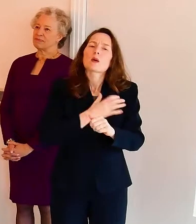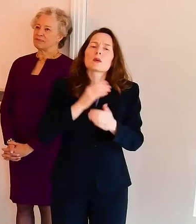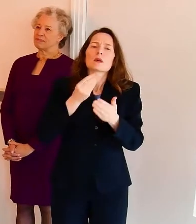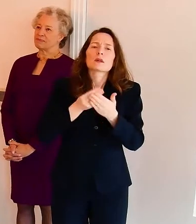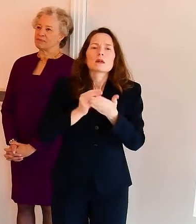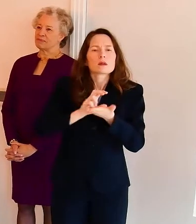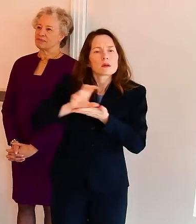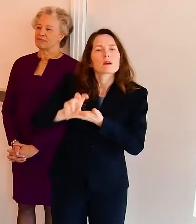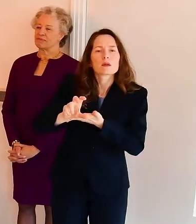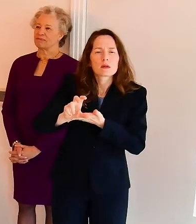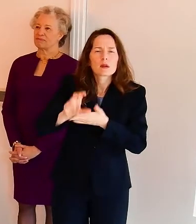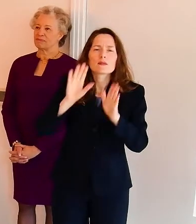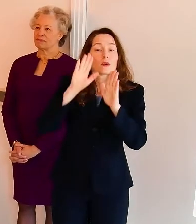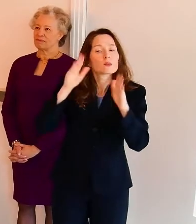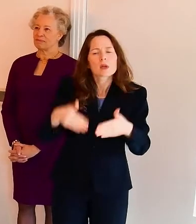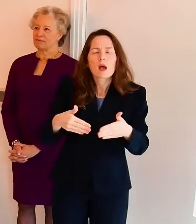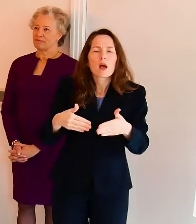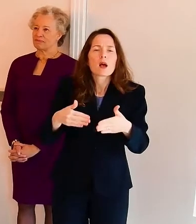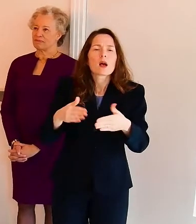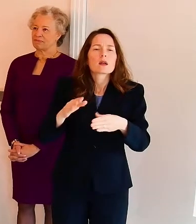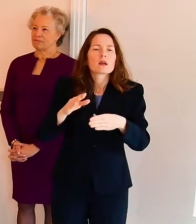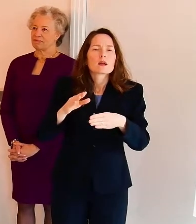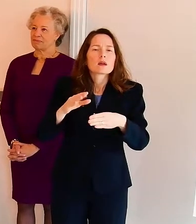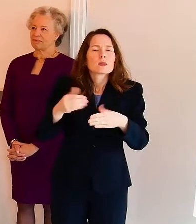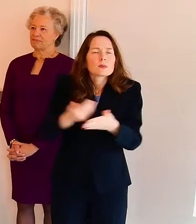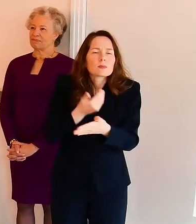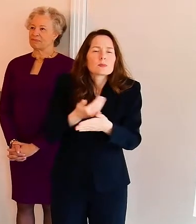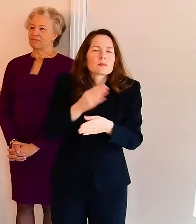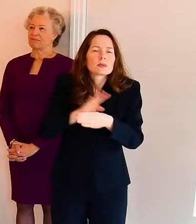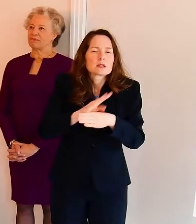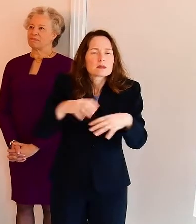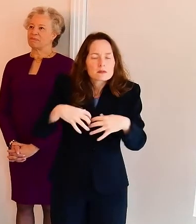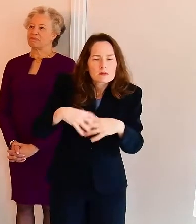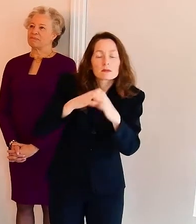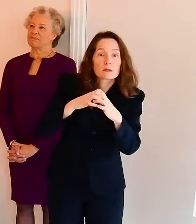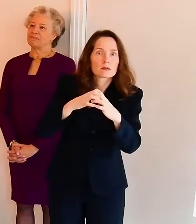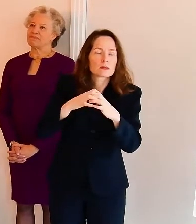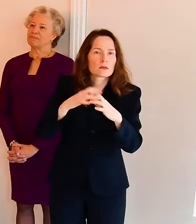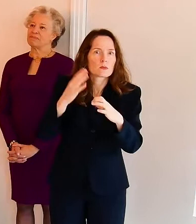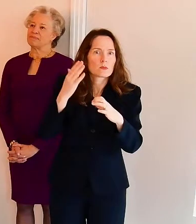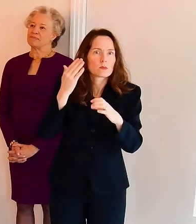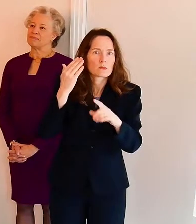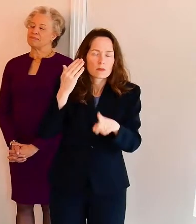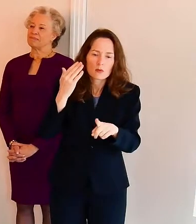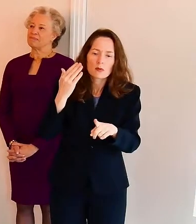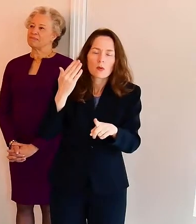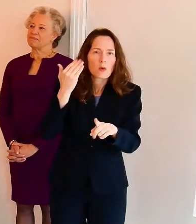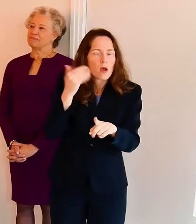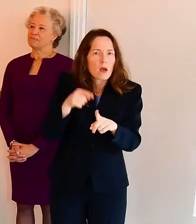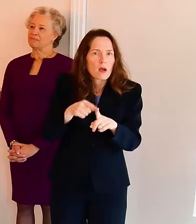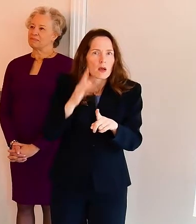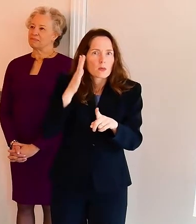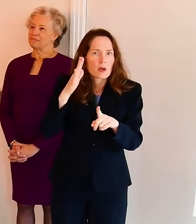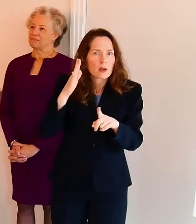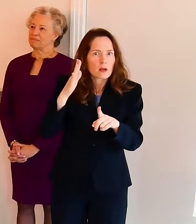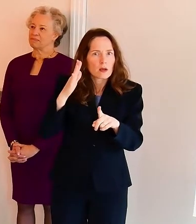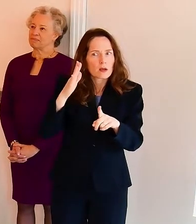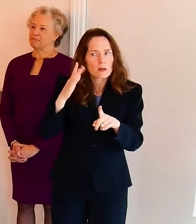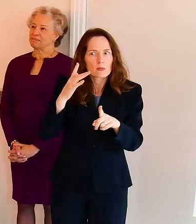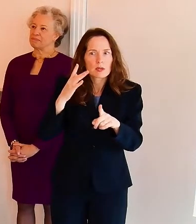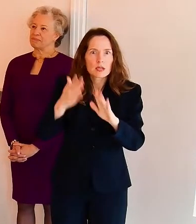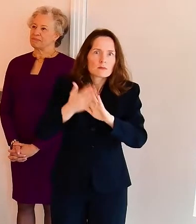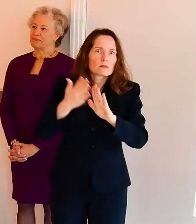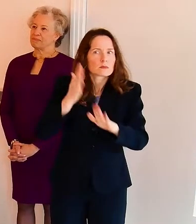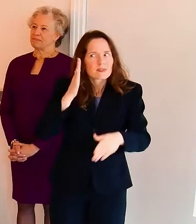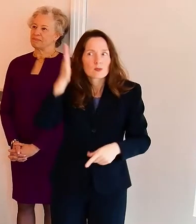support entrepreneurs, the emerging economic engines of the future. And while many in our community have